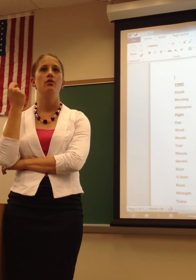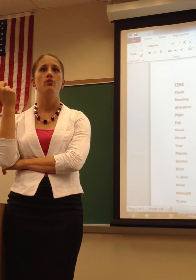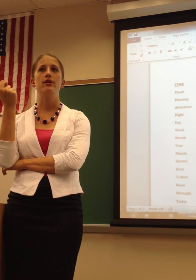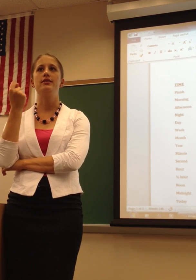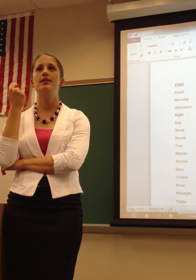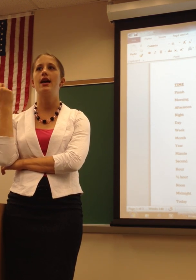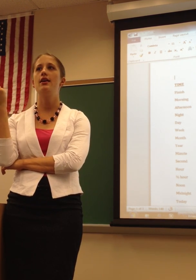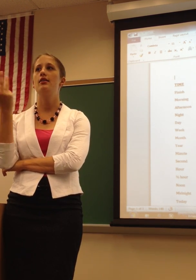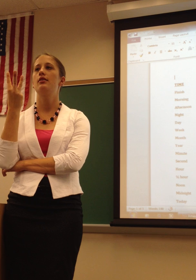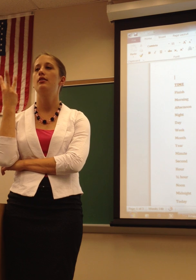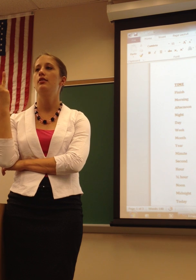Wednesday,